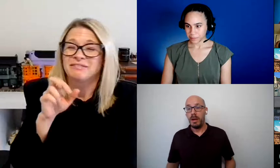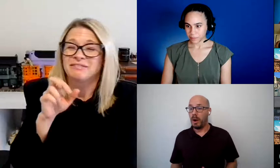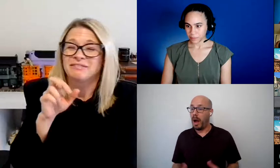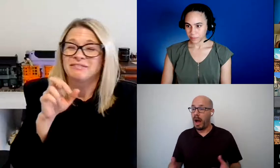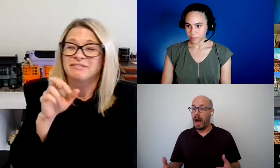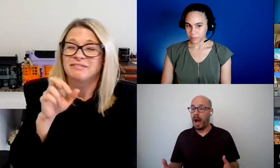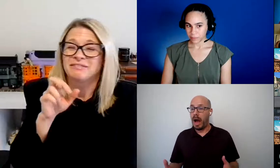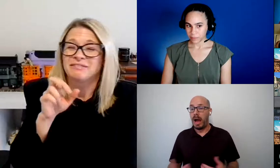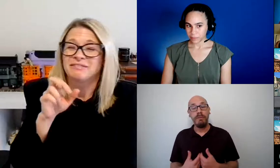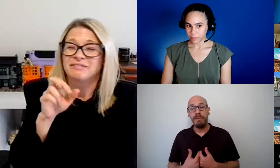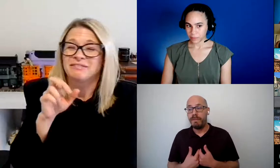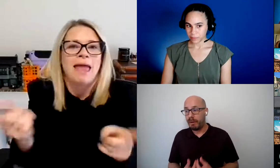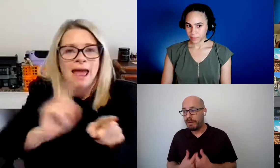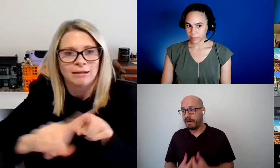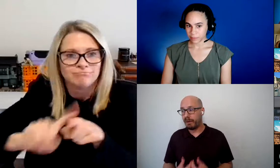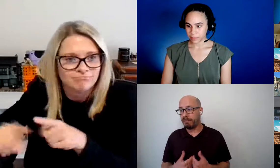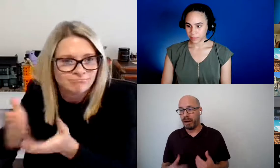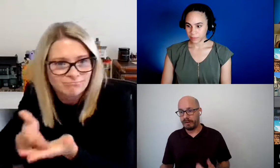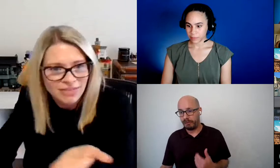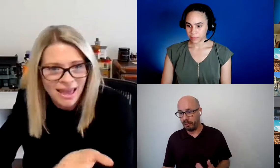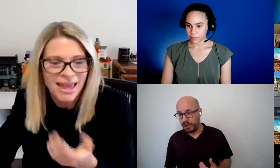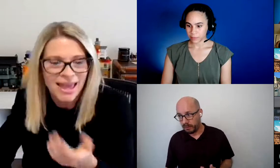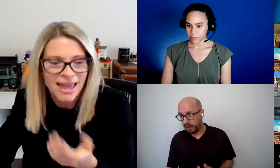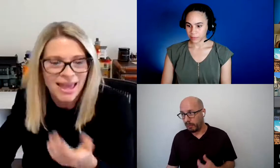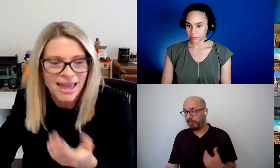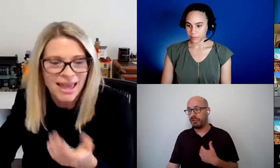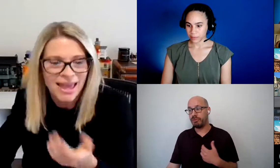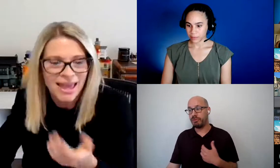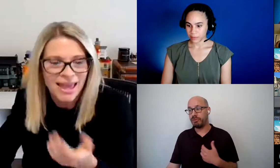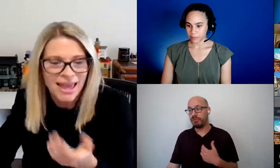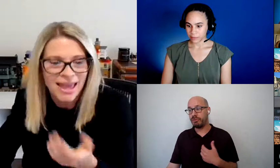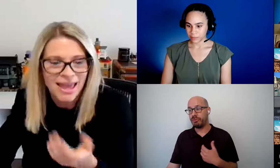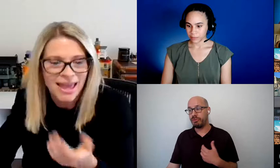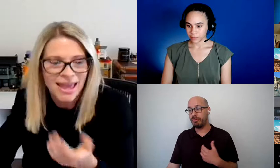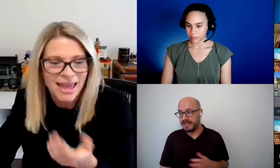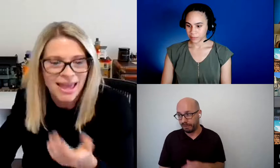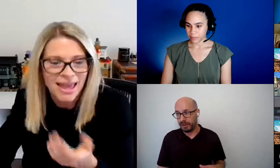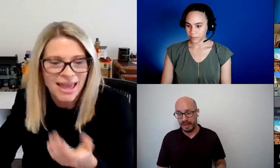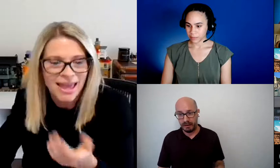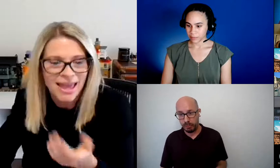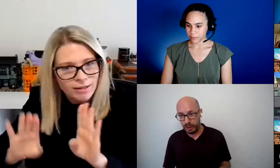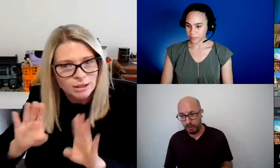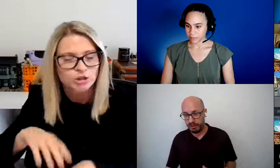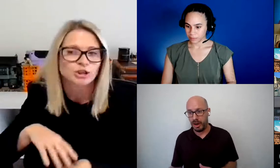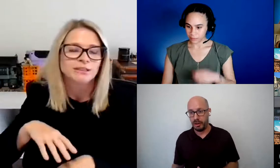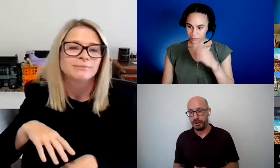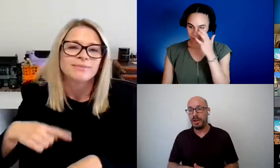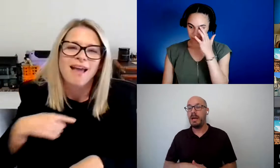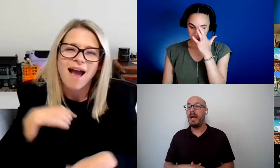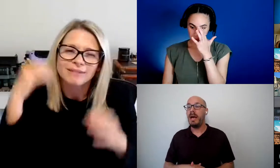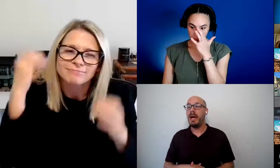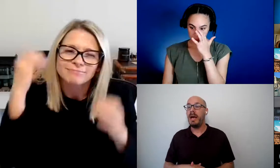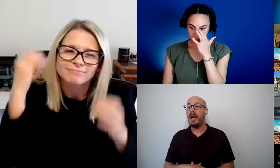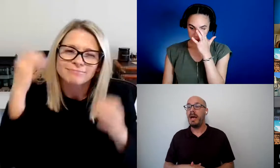You know, I was a very, very bright student. I was interested in a lot of different things when I was in college, and one of them